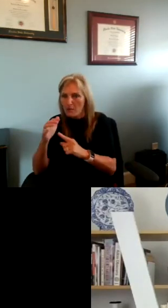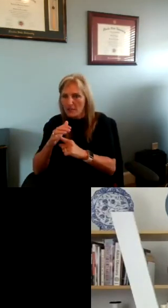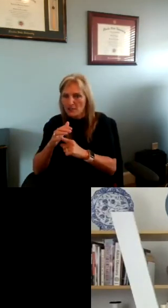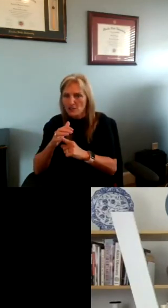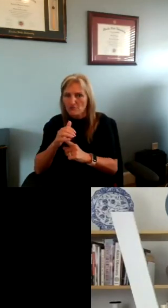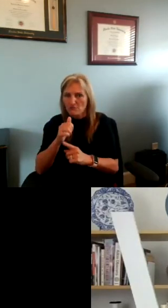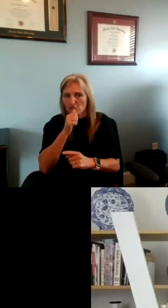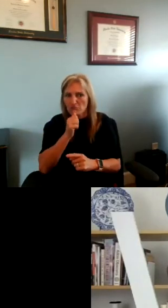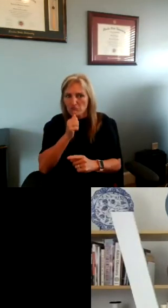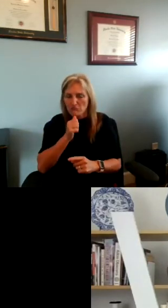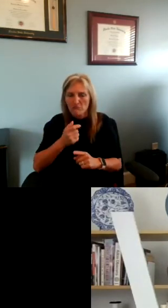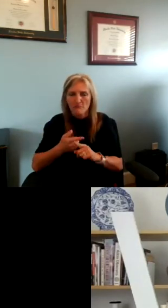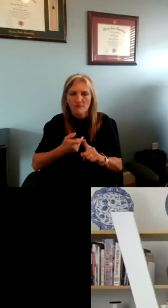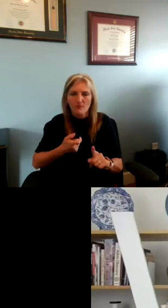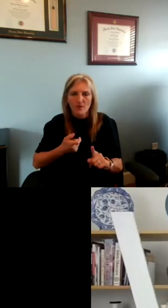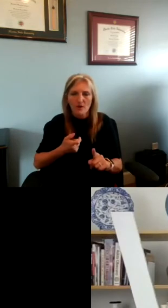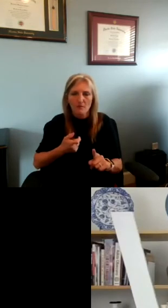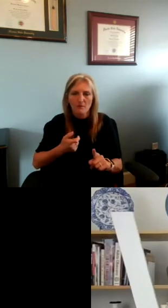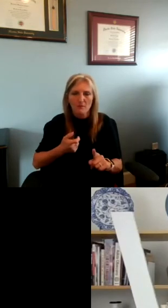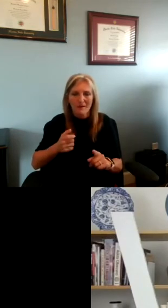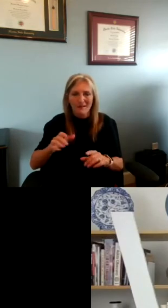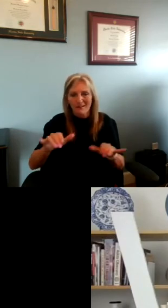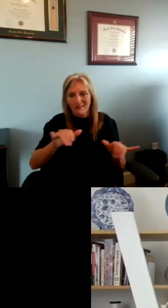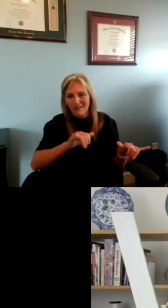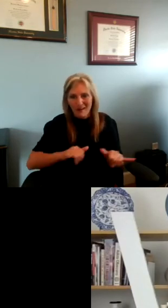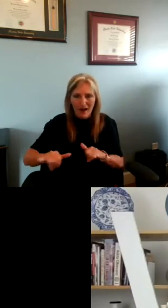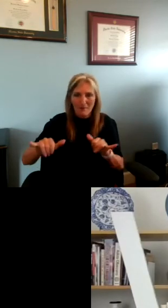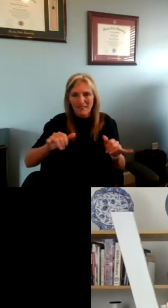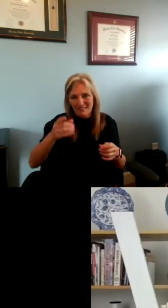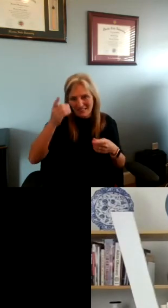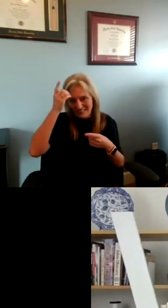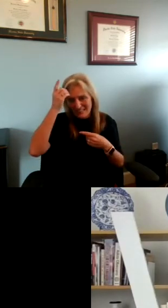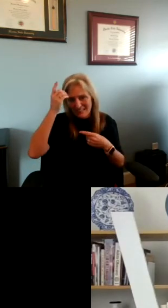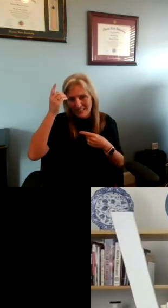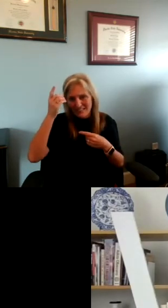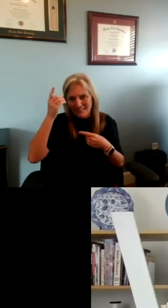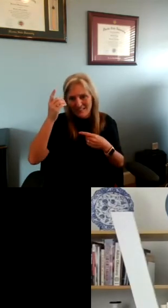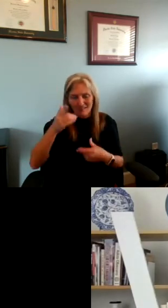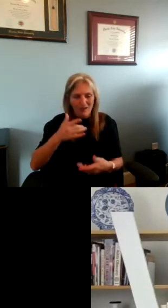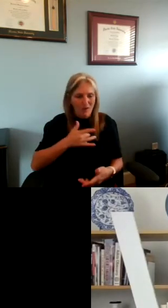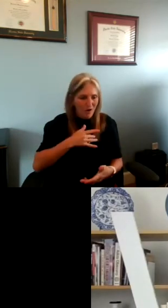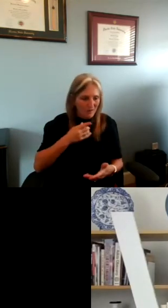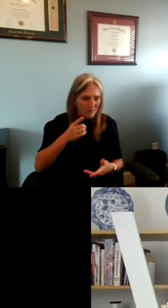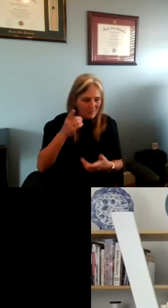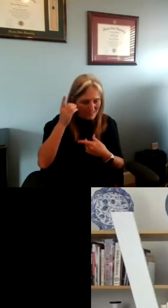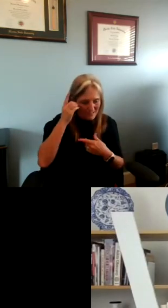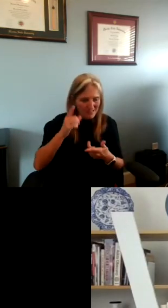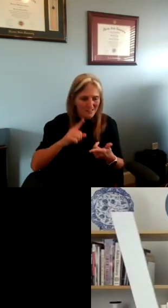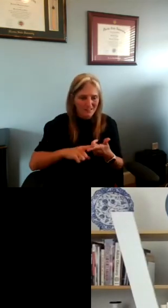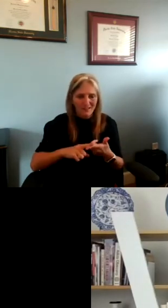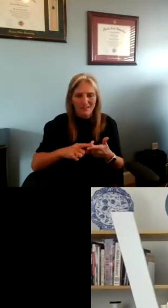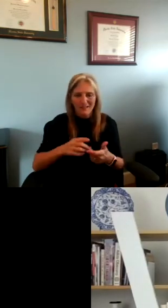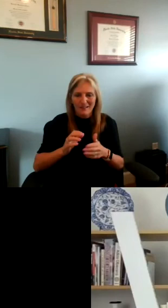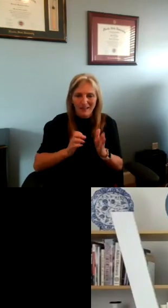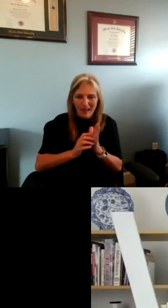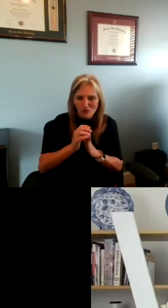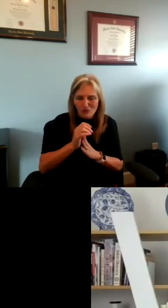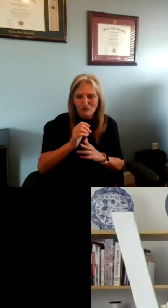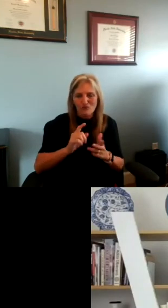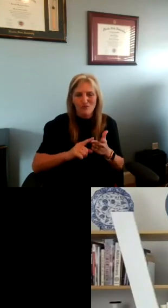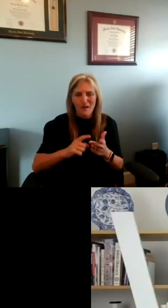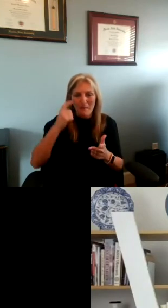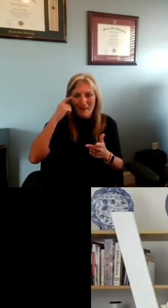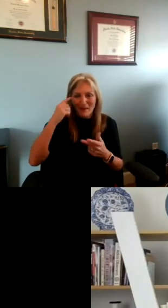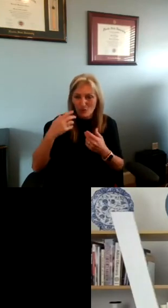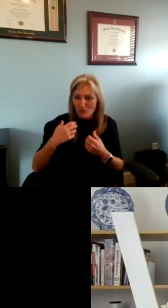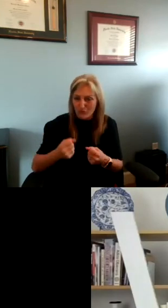suffer from, you know, the most common disease, killing diseases, heart disease, cancer, mental